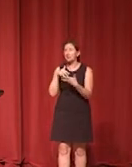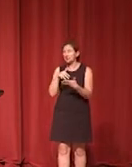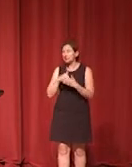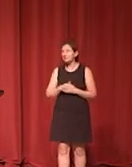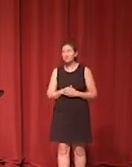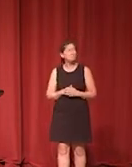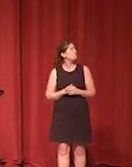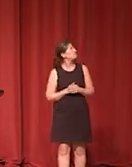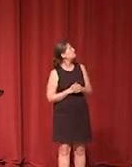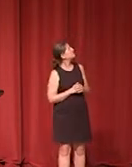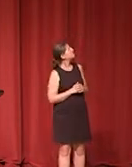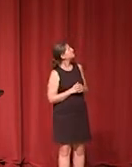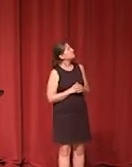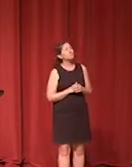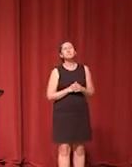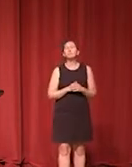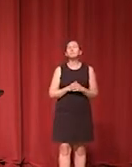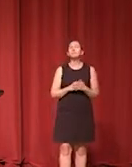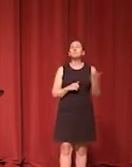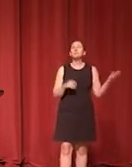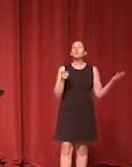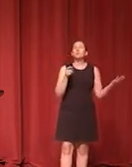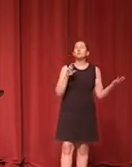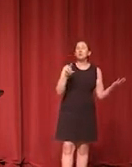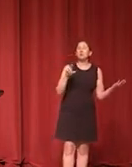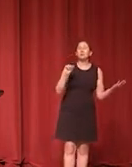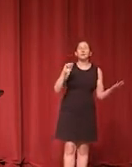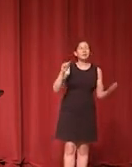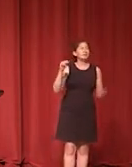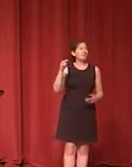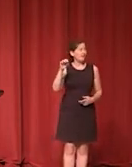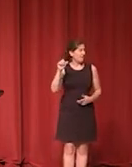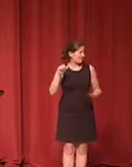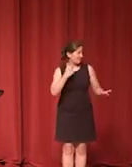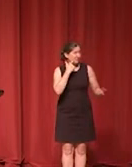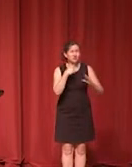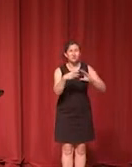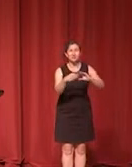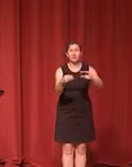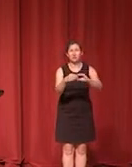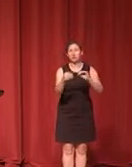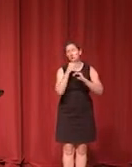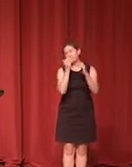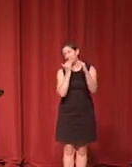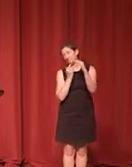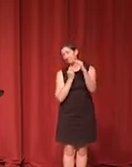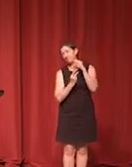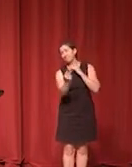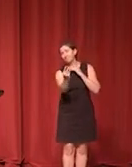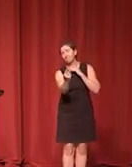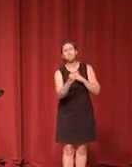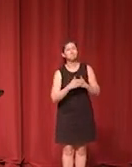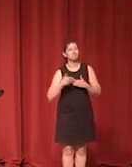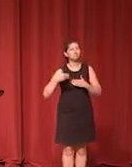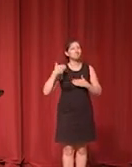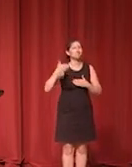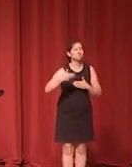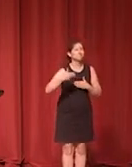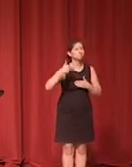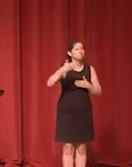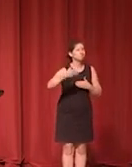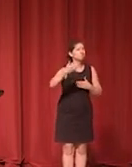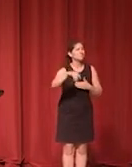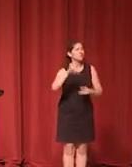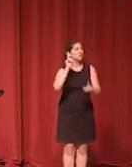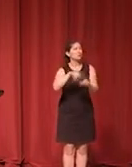So as Dr. Asthana mentioned, over the next coming decades, it's anticipated that that more and more people will